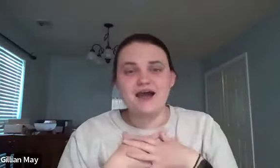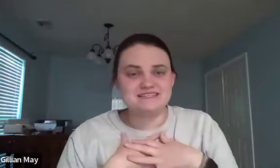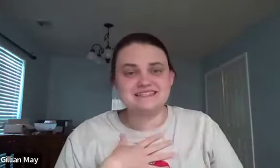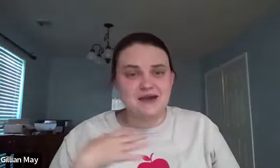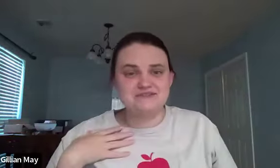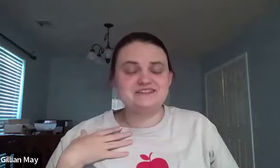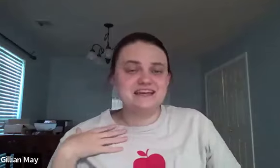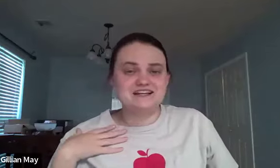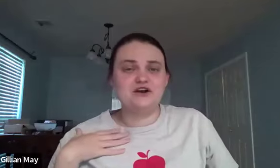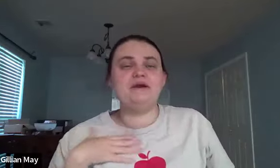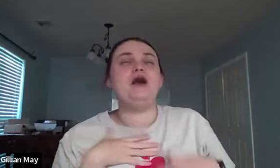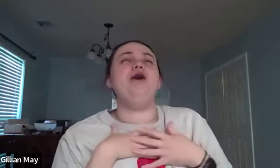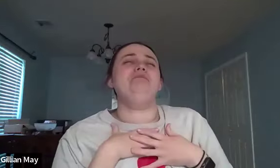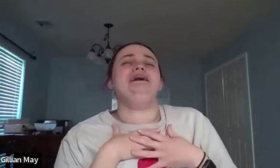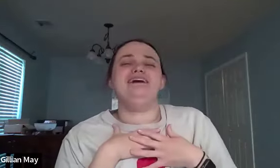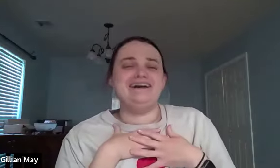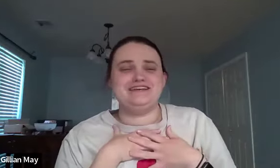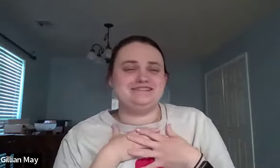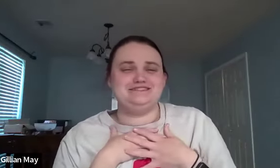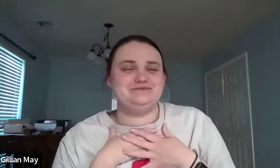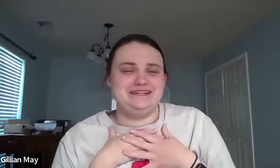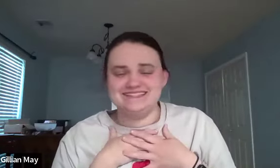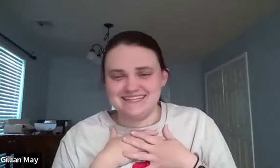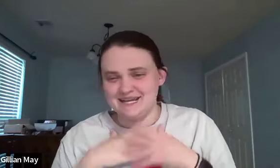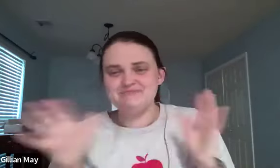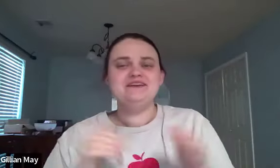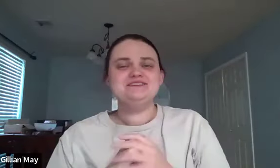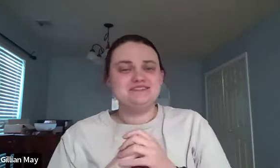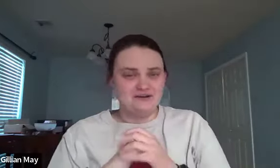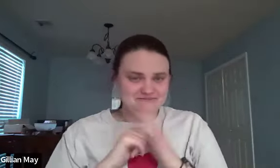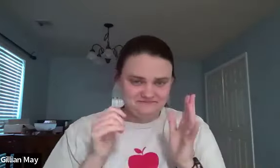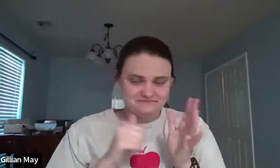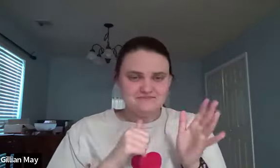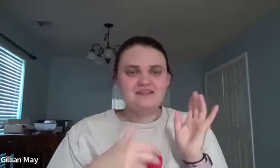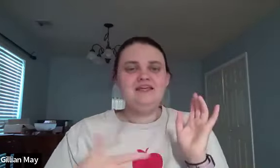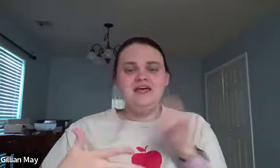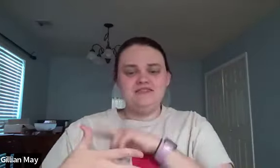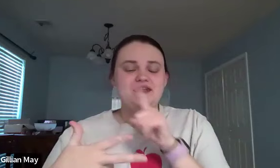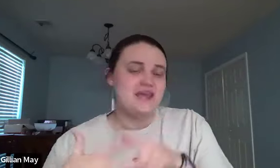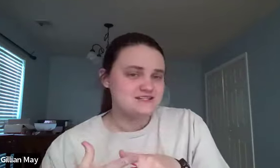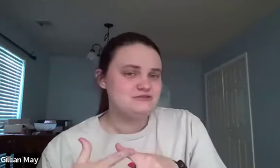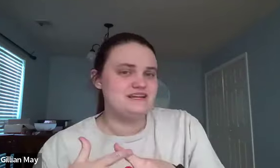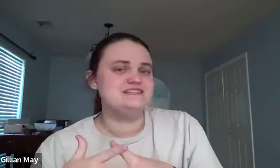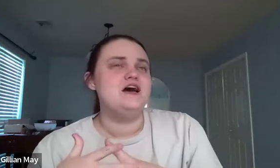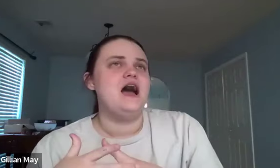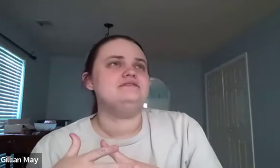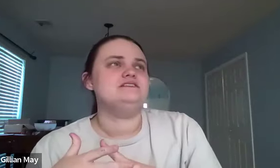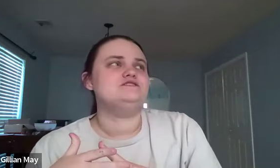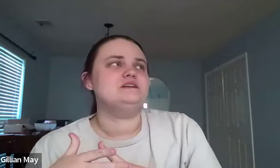was a sap. The second I saw it, I went, oh my gosh, that's the sweetest thing. So the next one is, I've seen this one is